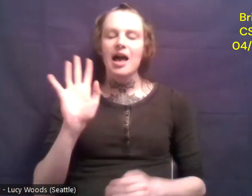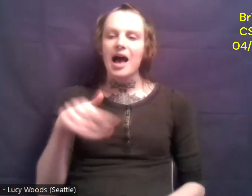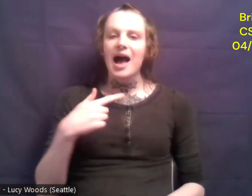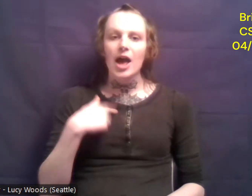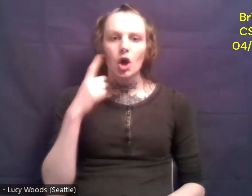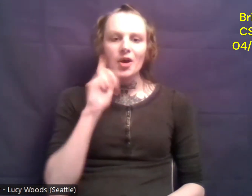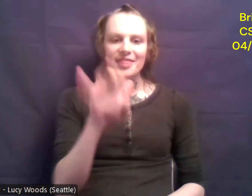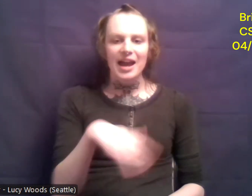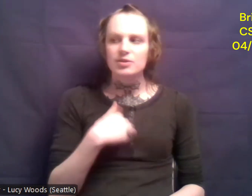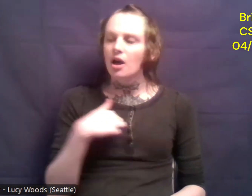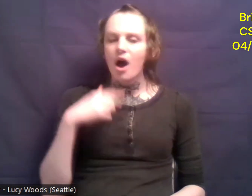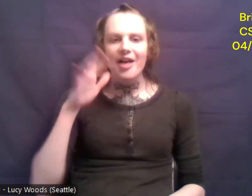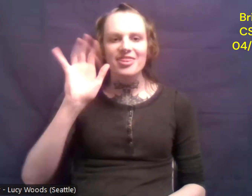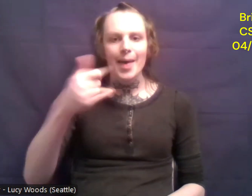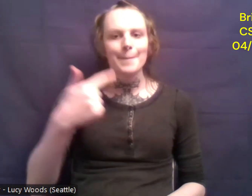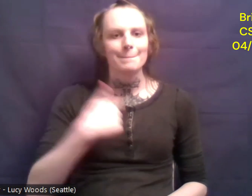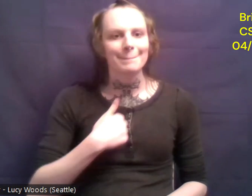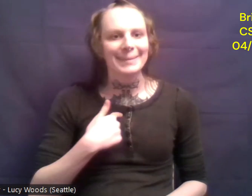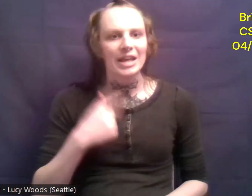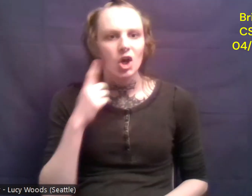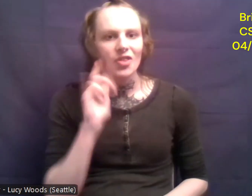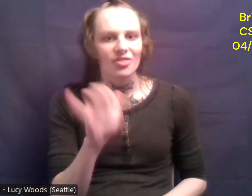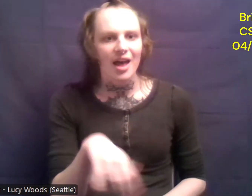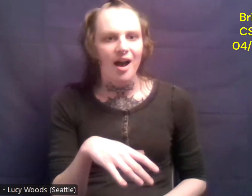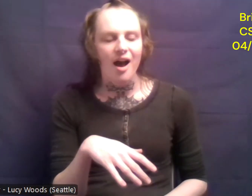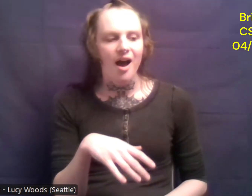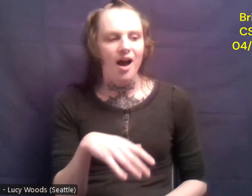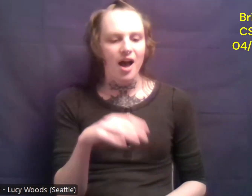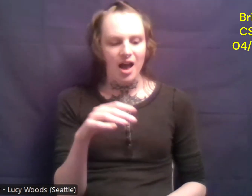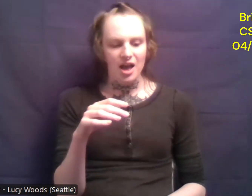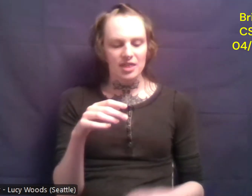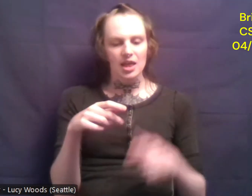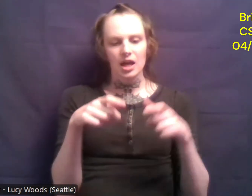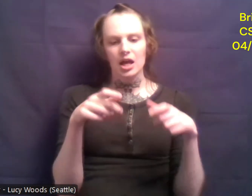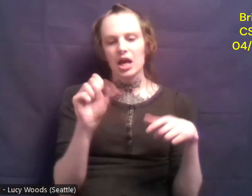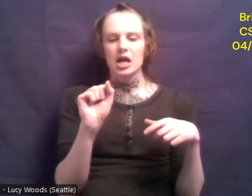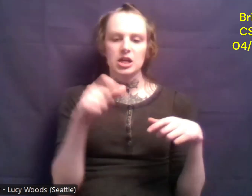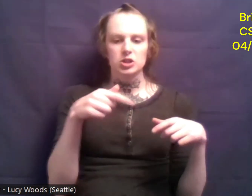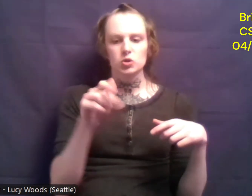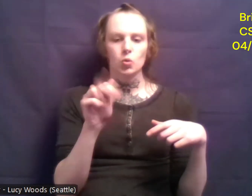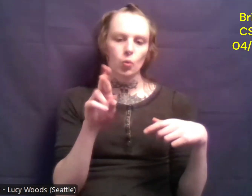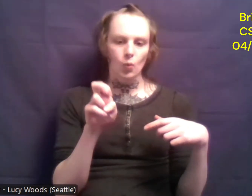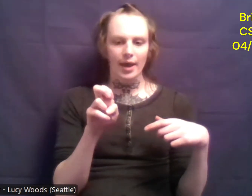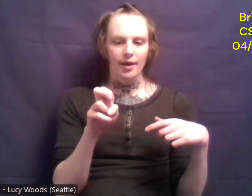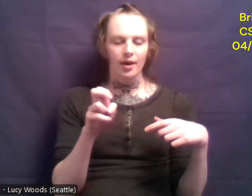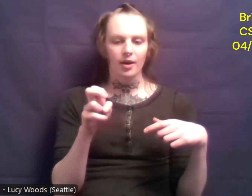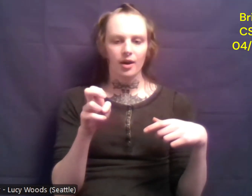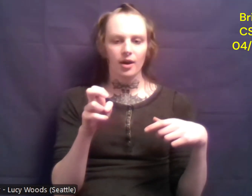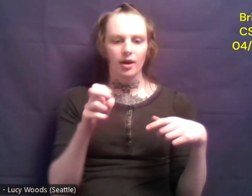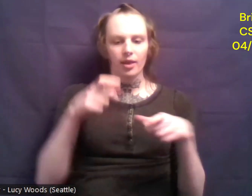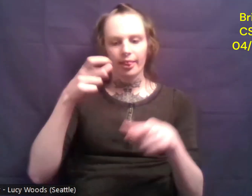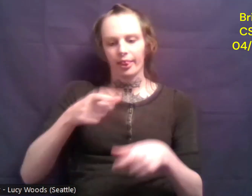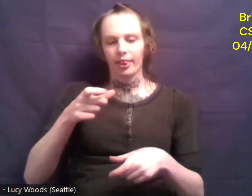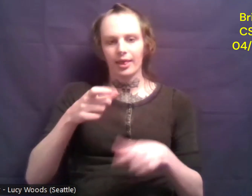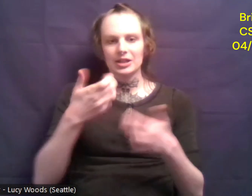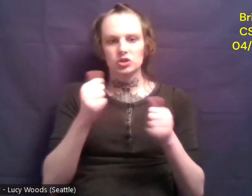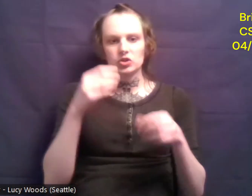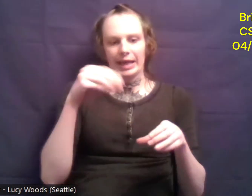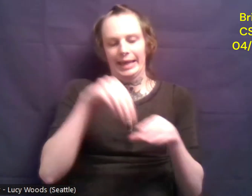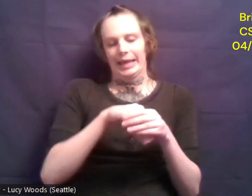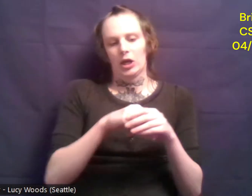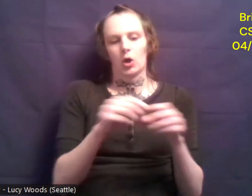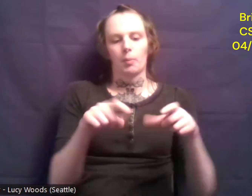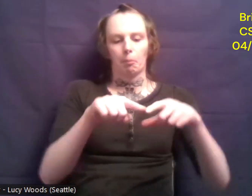Like, I heard it here, the square peg in a round hole. It just, I never felt good enough in